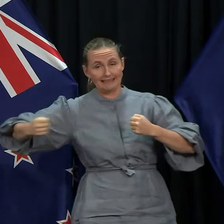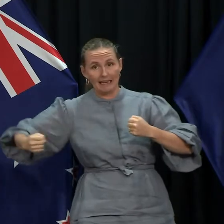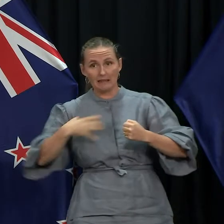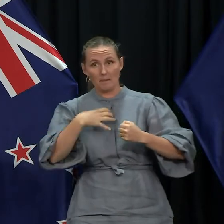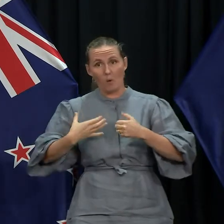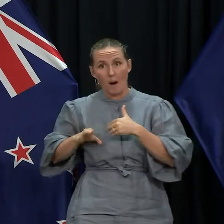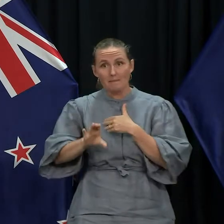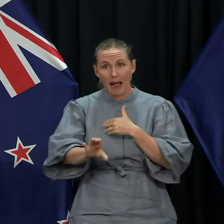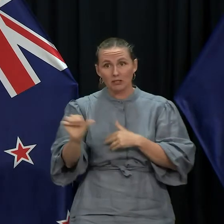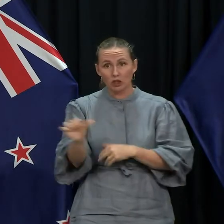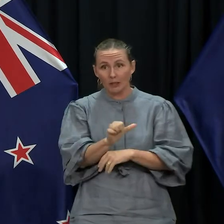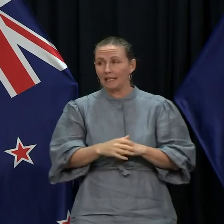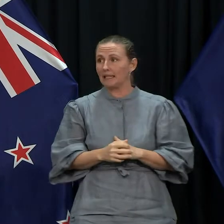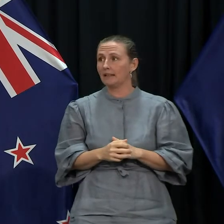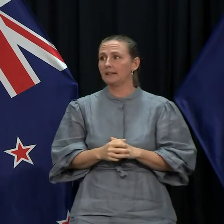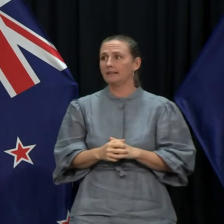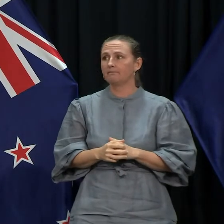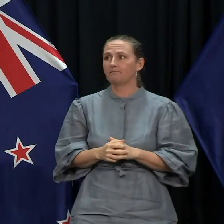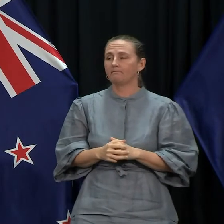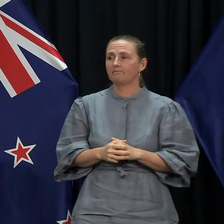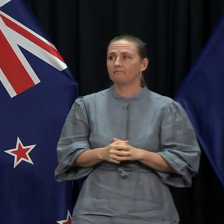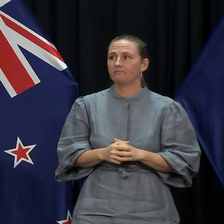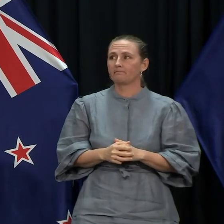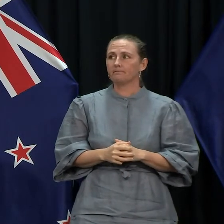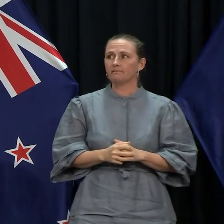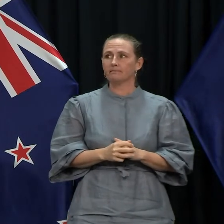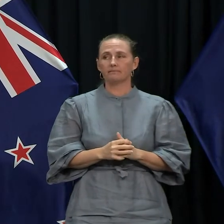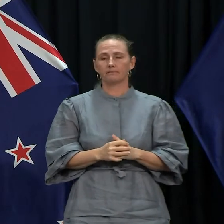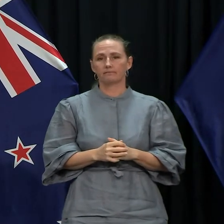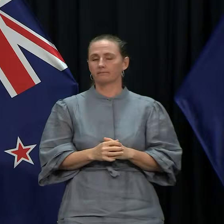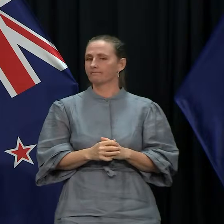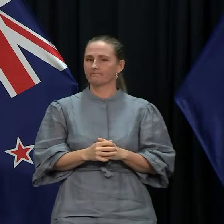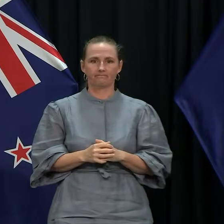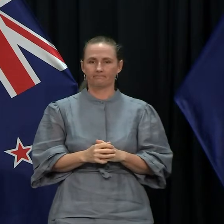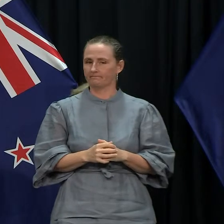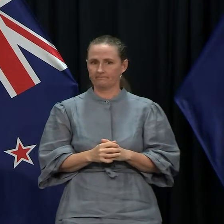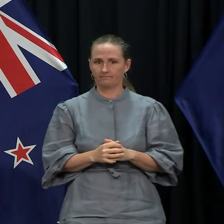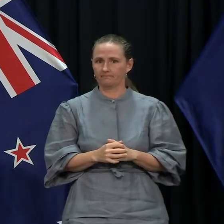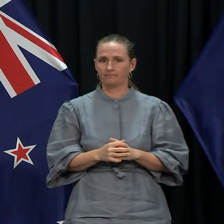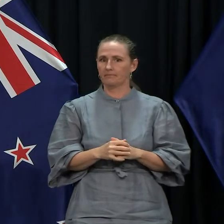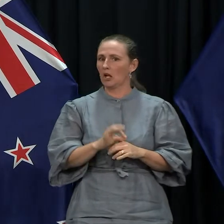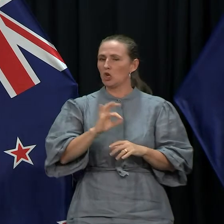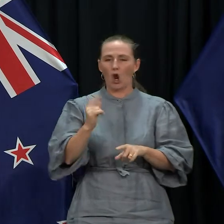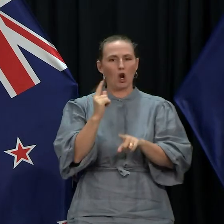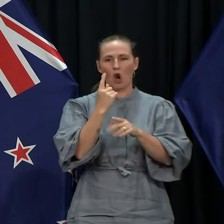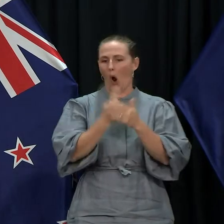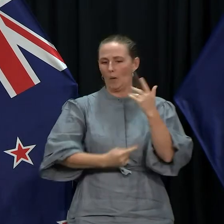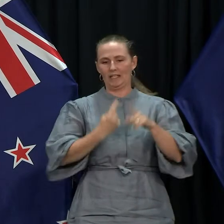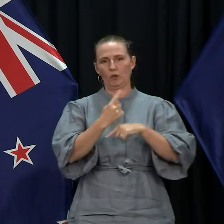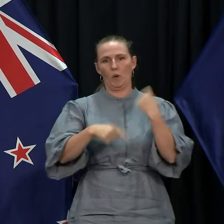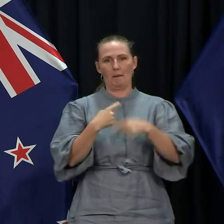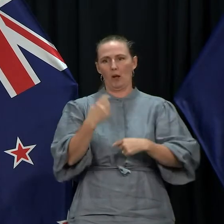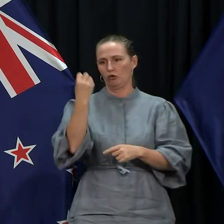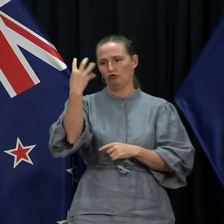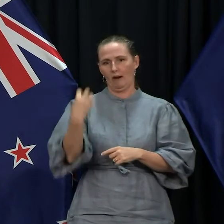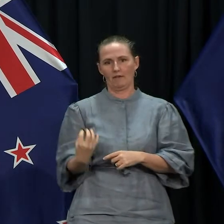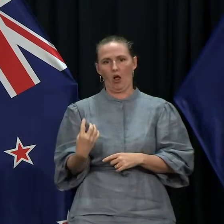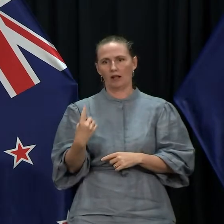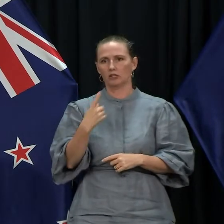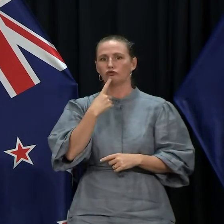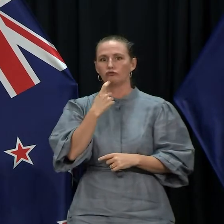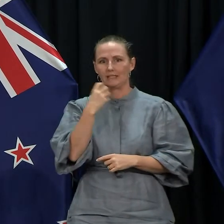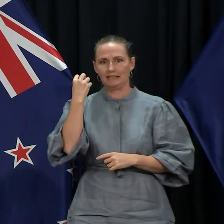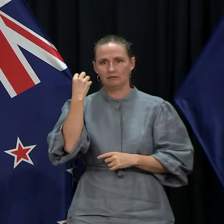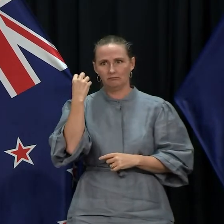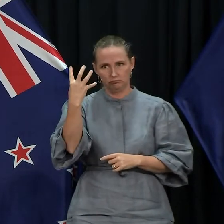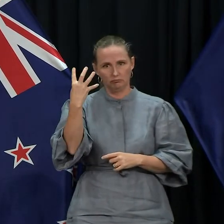One of the reasons why is, of course, it wasn't just an issue of the restrictions, which you'll see have materially changed